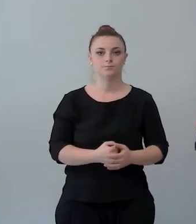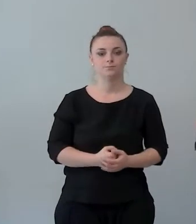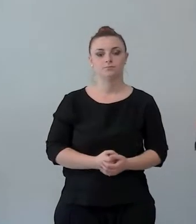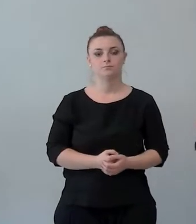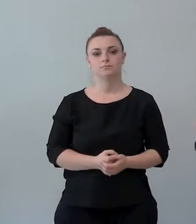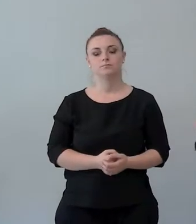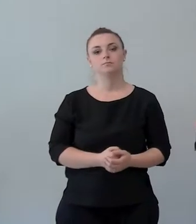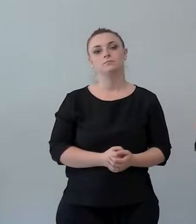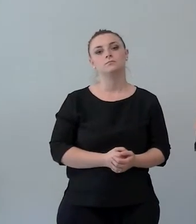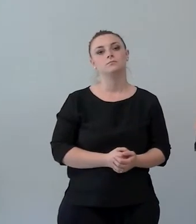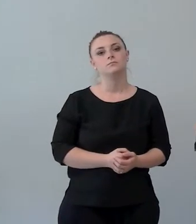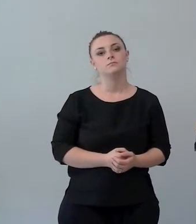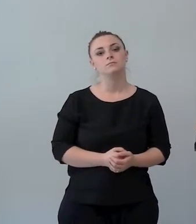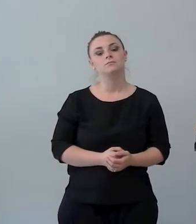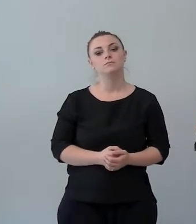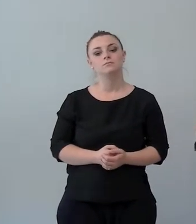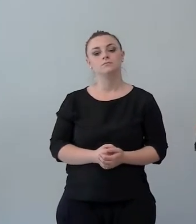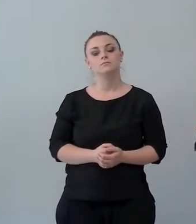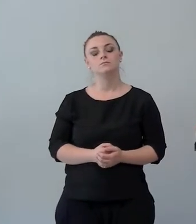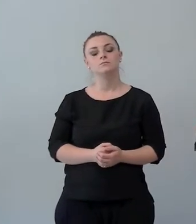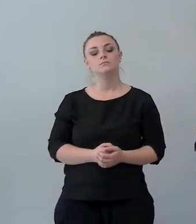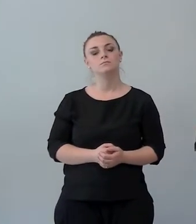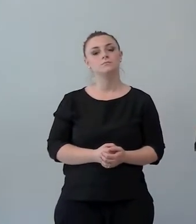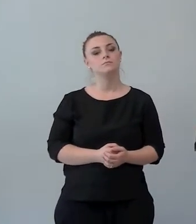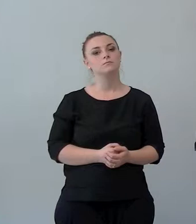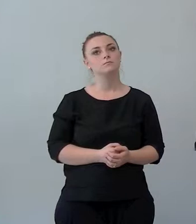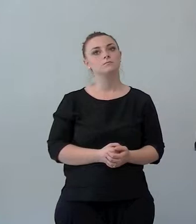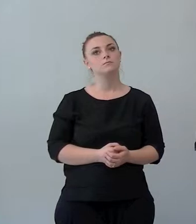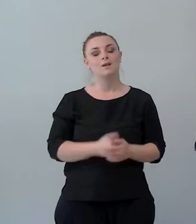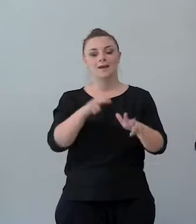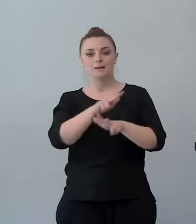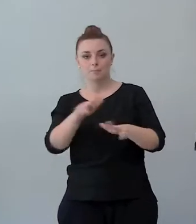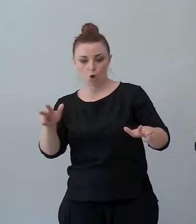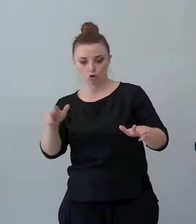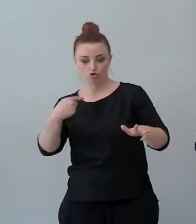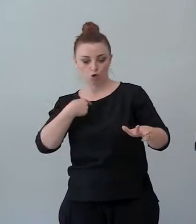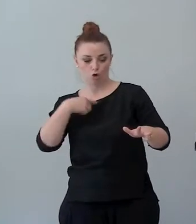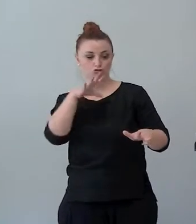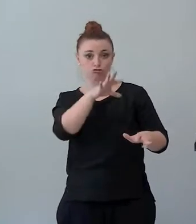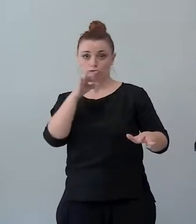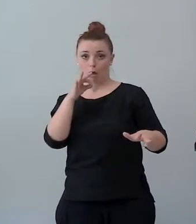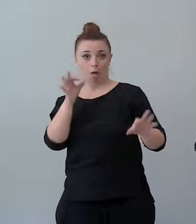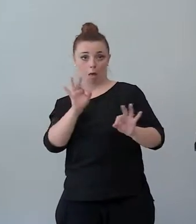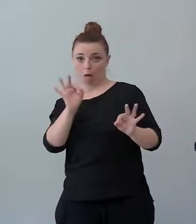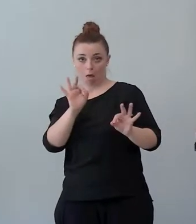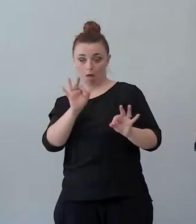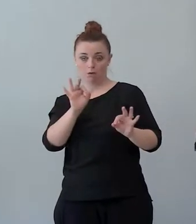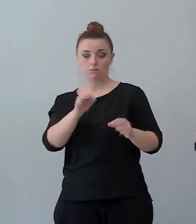Quindi, se non è una tua scelta dover riposare. So if it